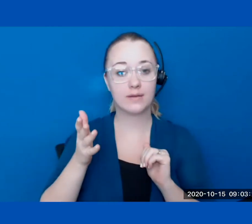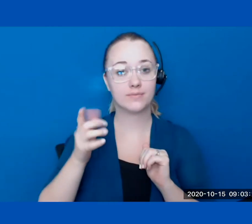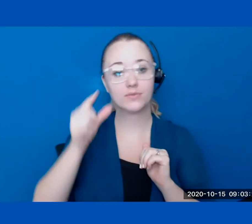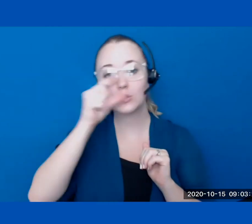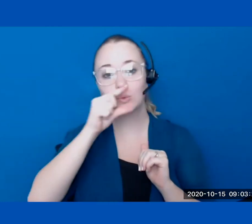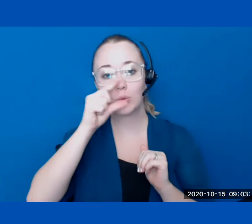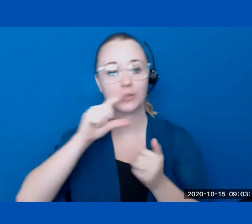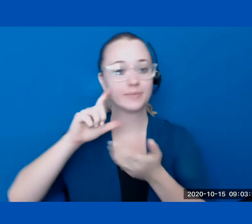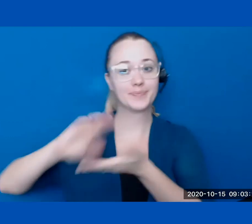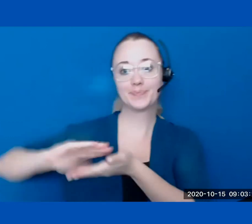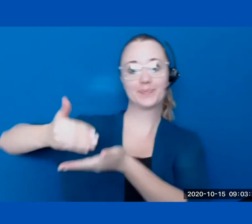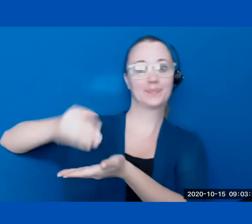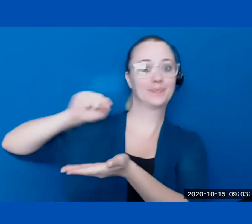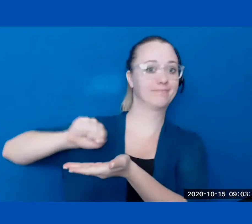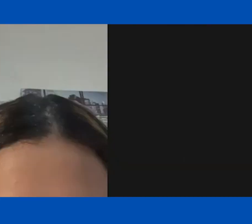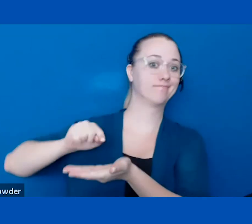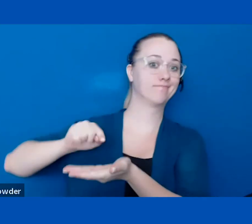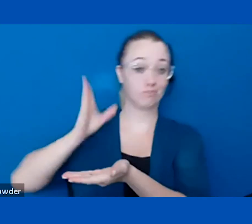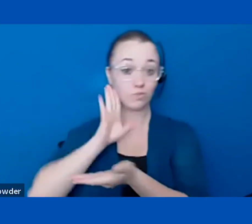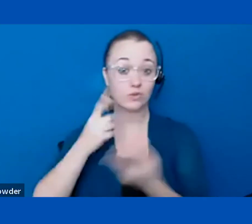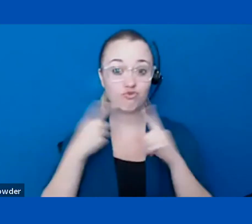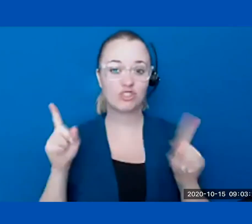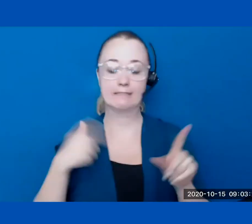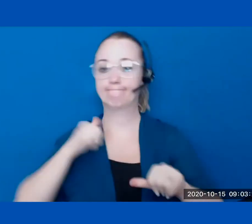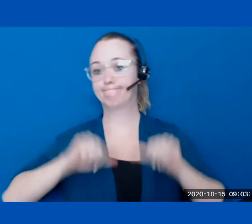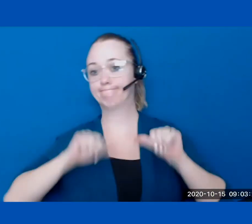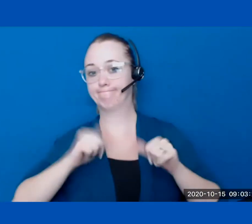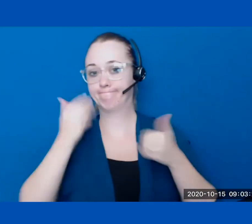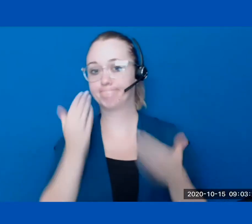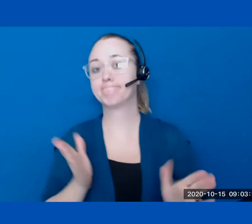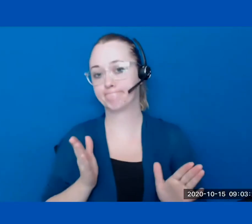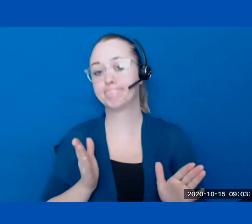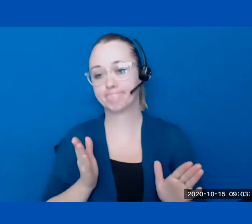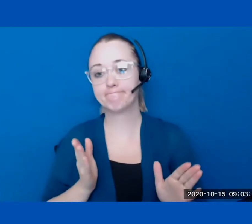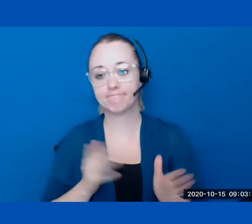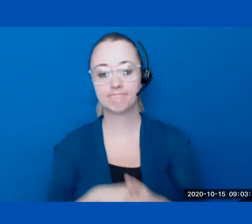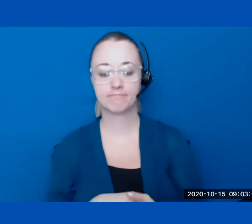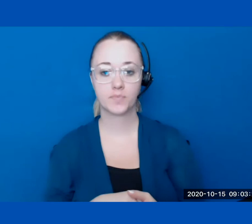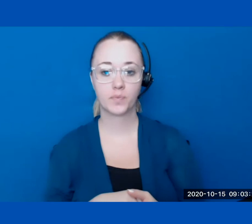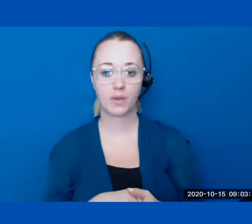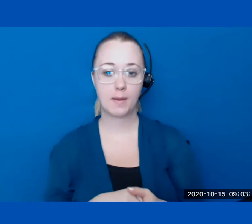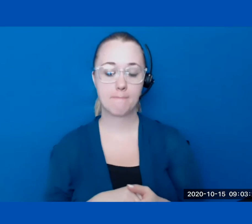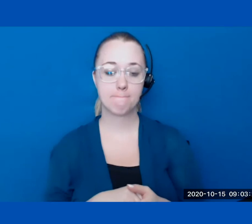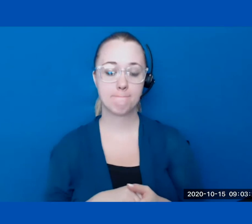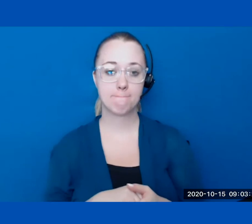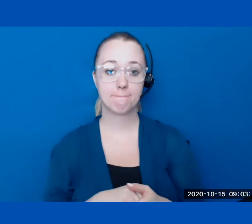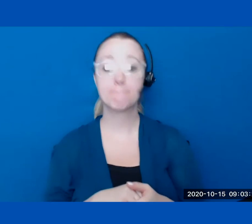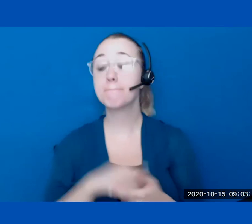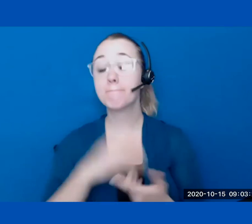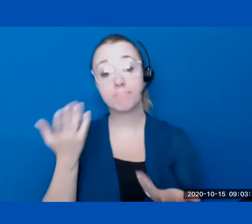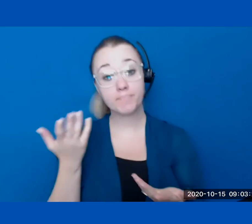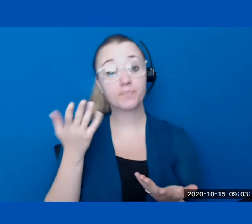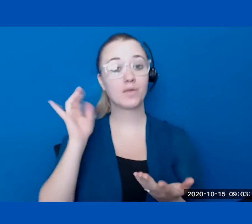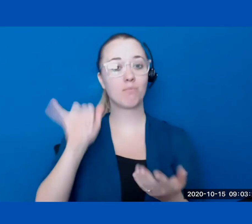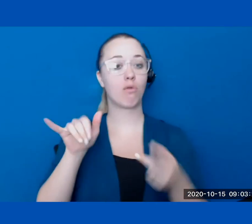Google, whatever devices that you're using that are the ASDB devices. But those are the